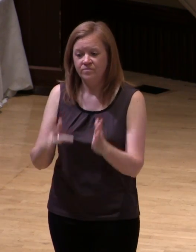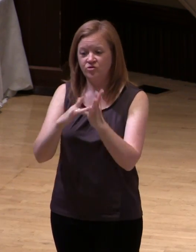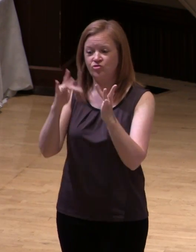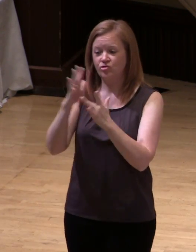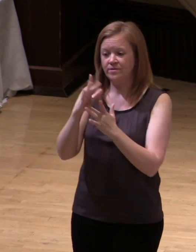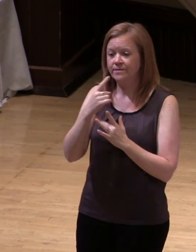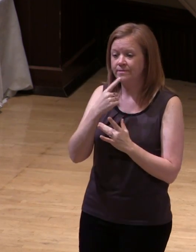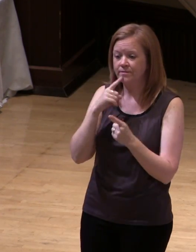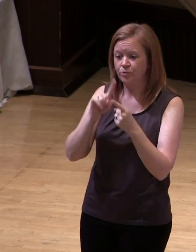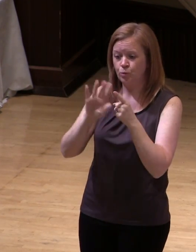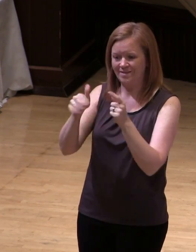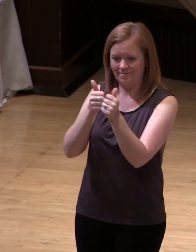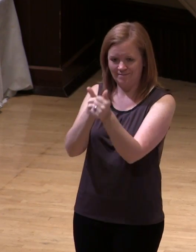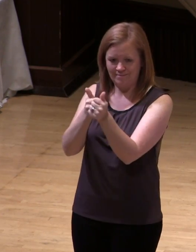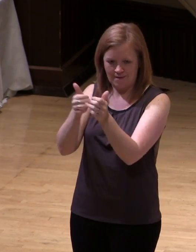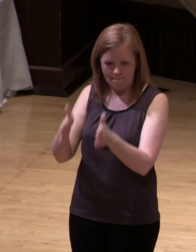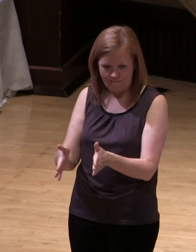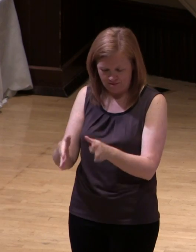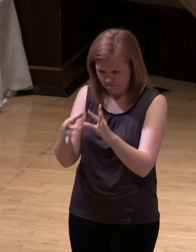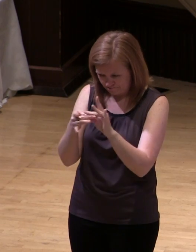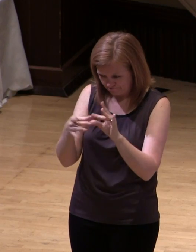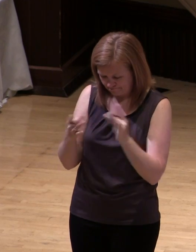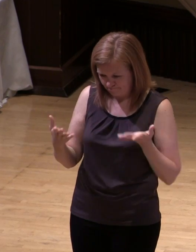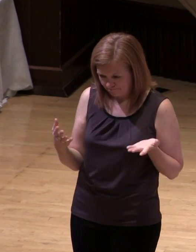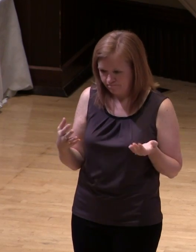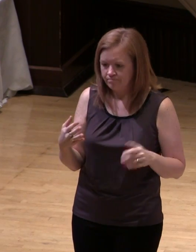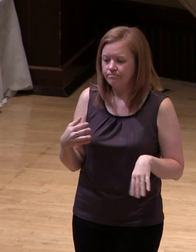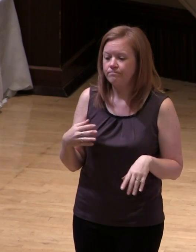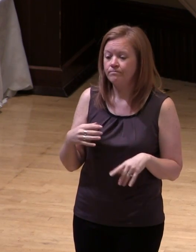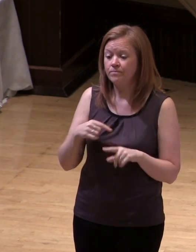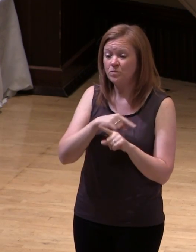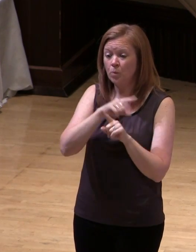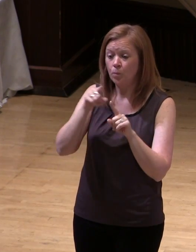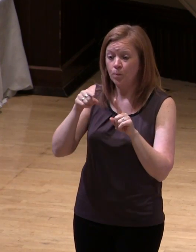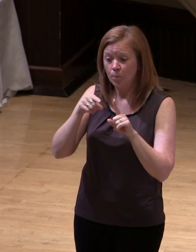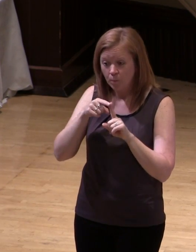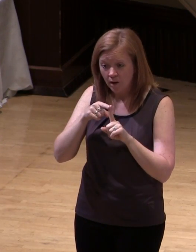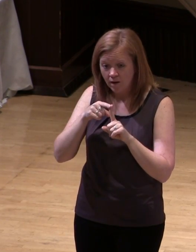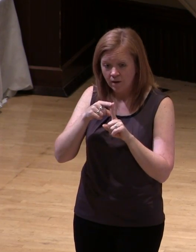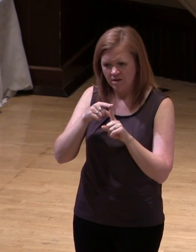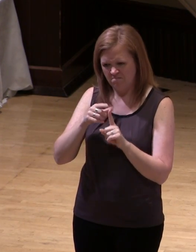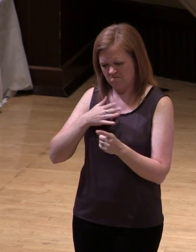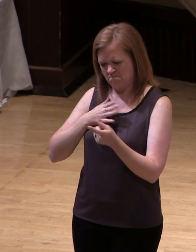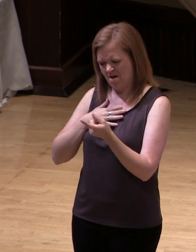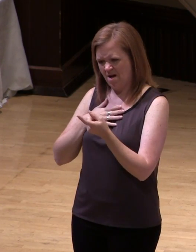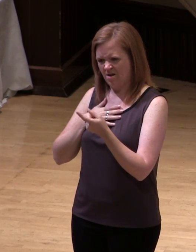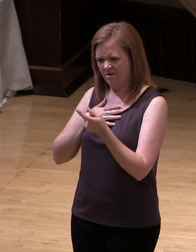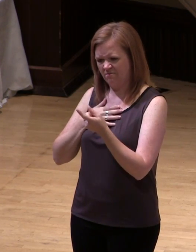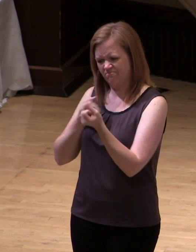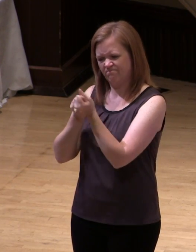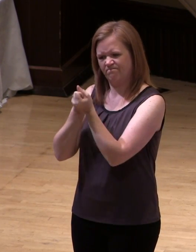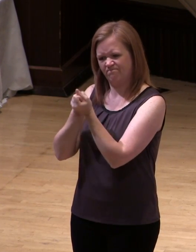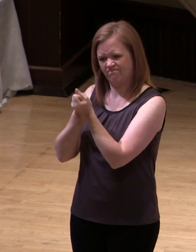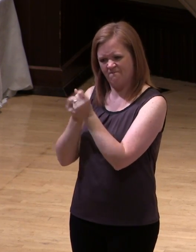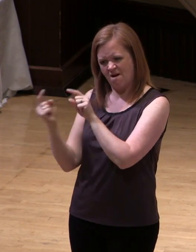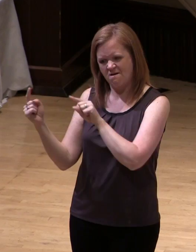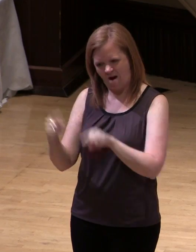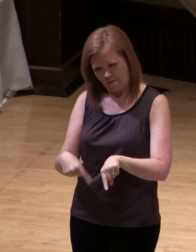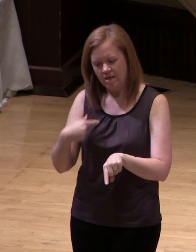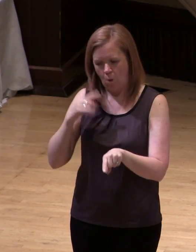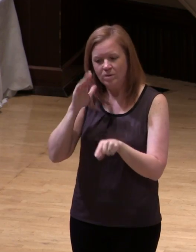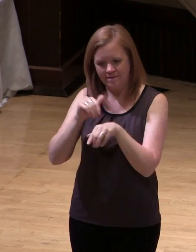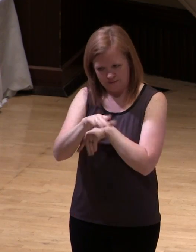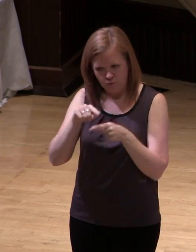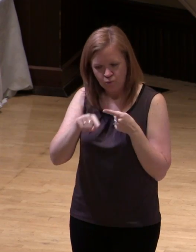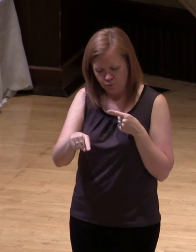Jesus said this to his disciples, "When the Advocate comes, whom I will send you from Abba God,